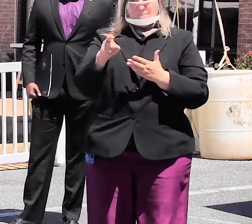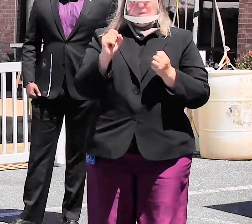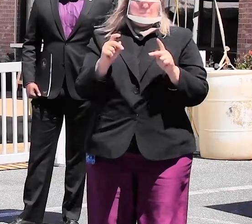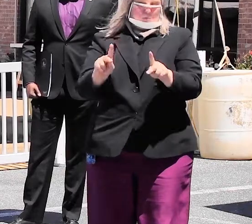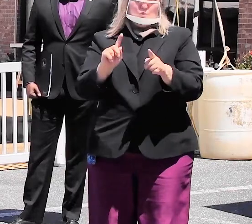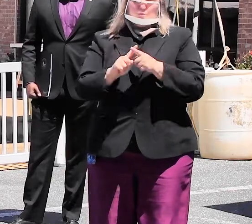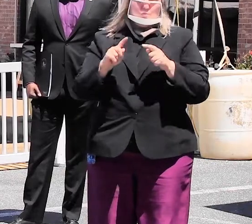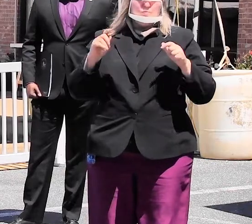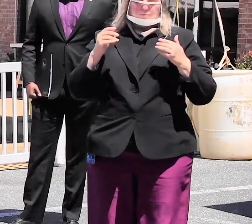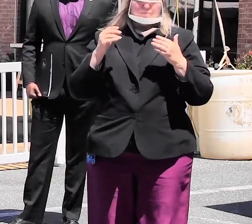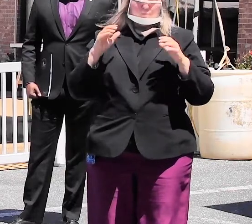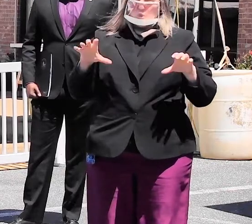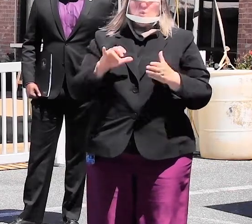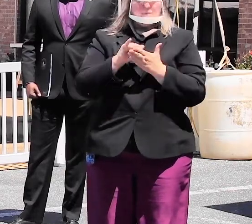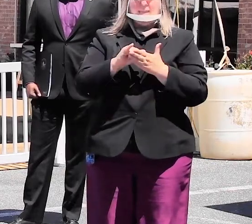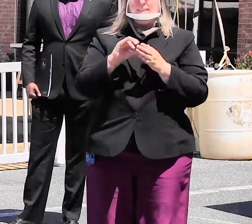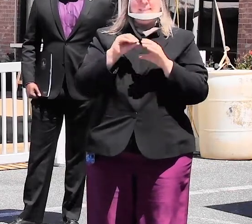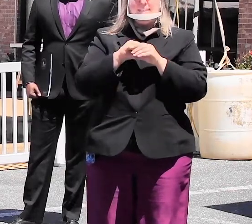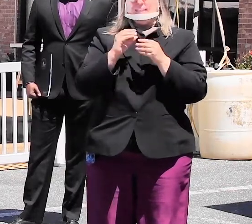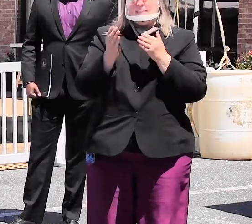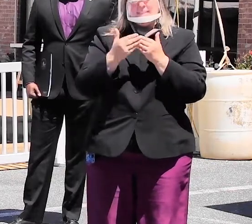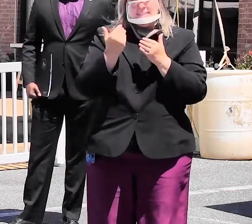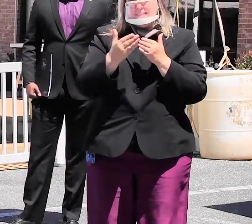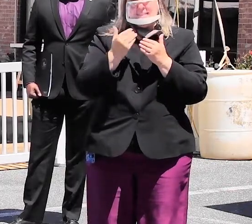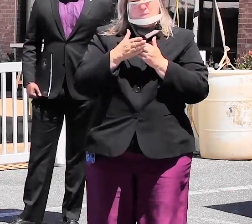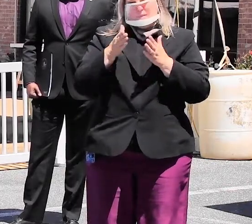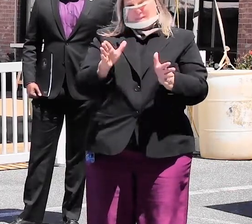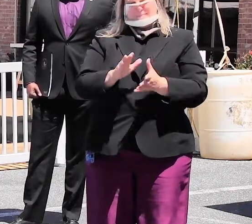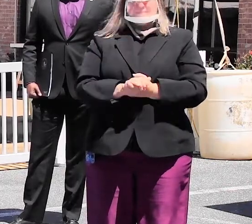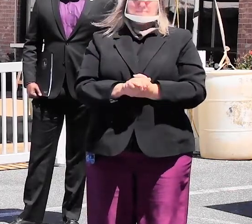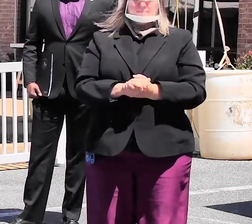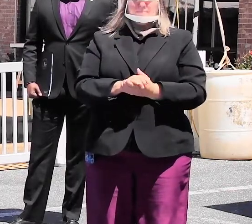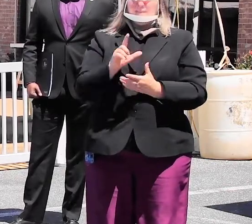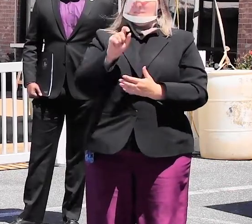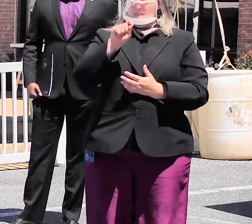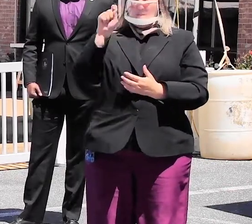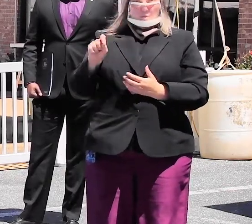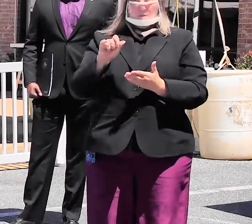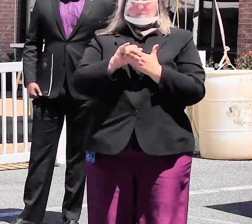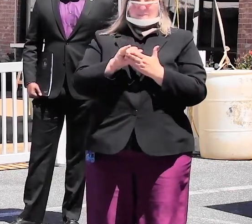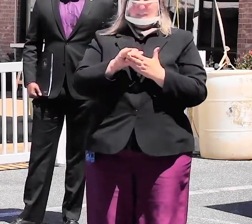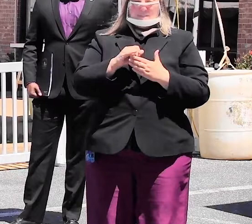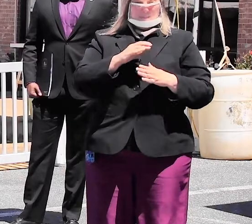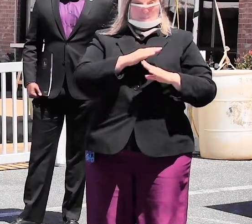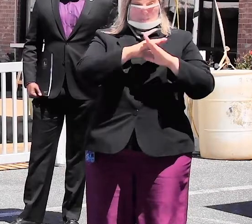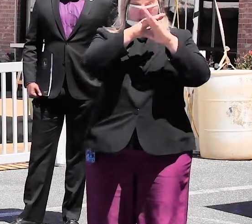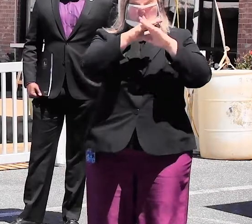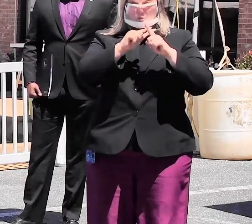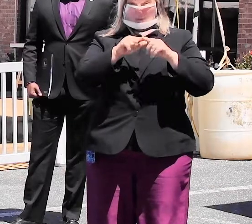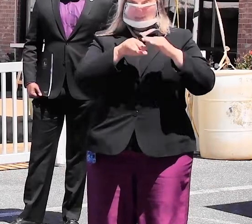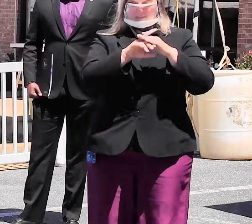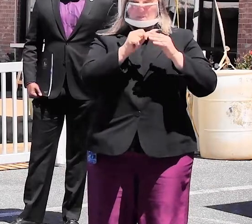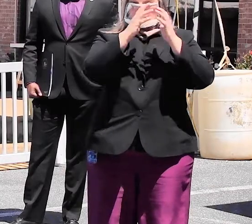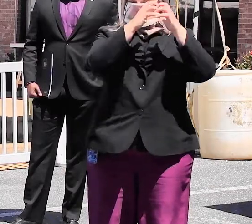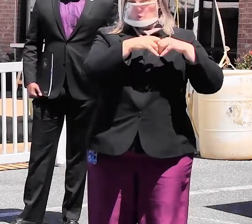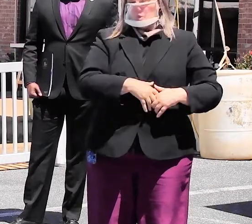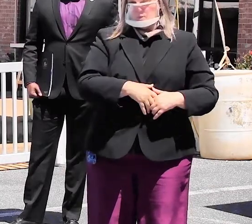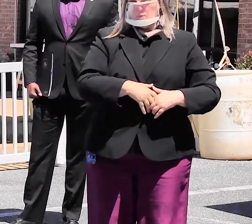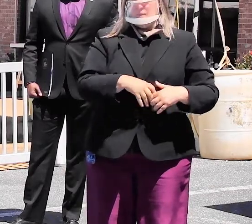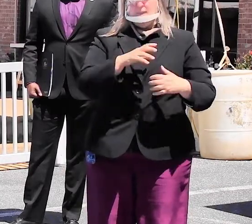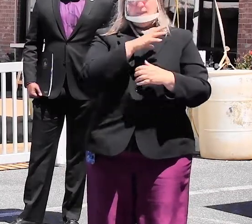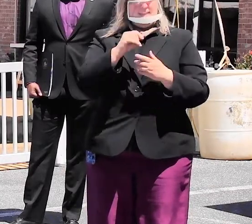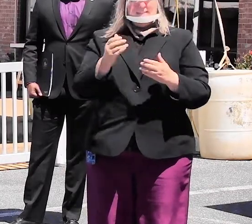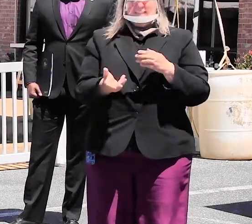to do so conveniently and easily, thus reducing the barriers to access and increasing